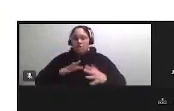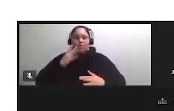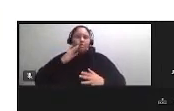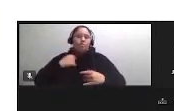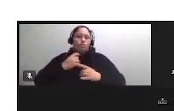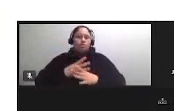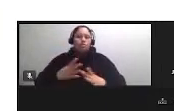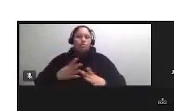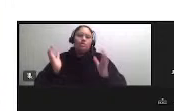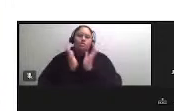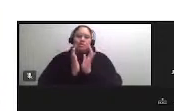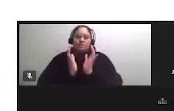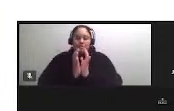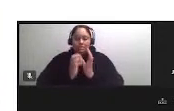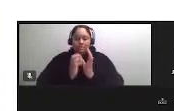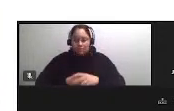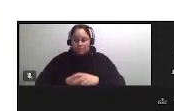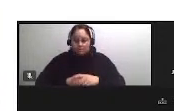started the meeting,